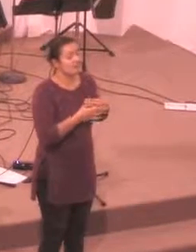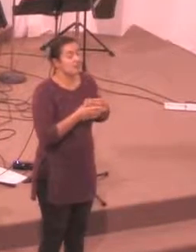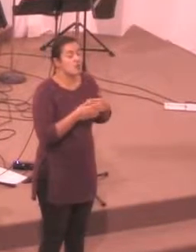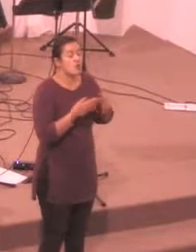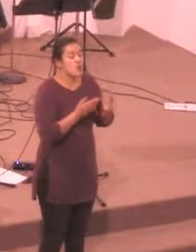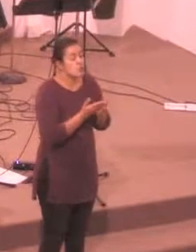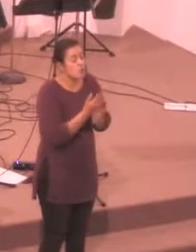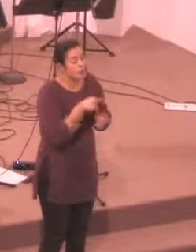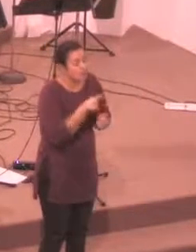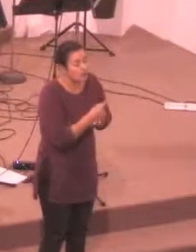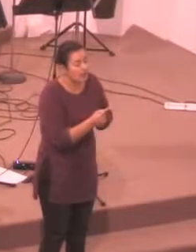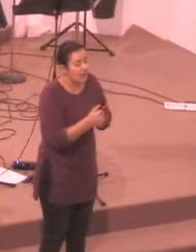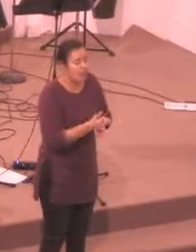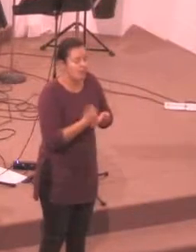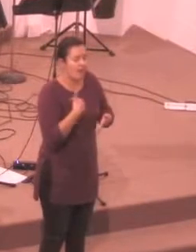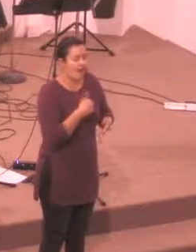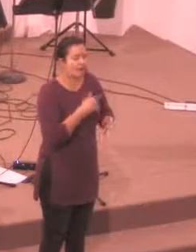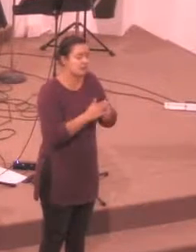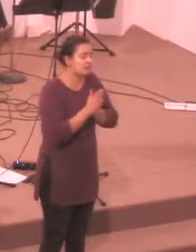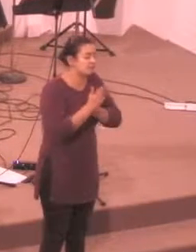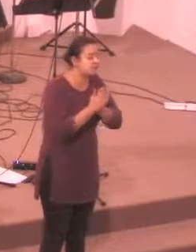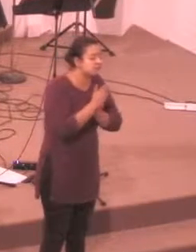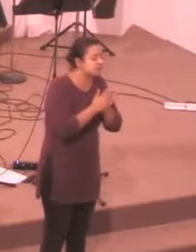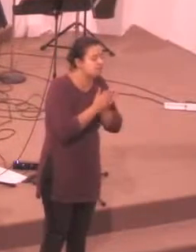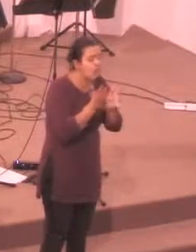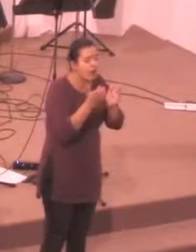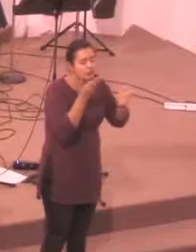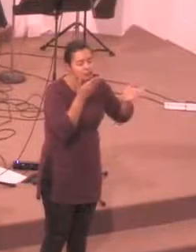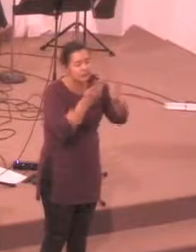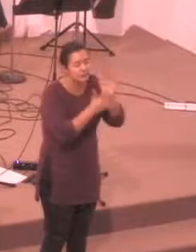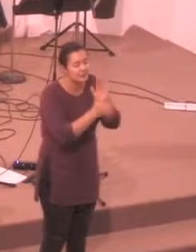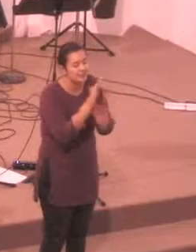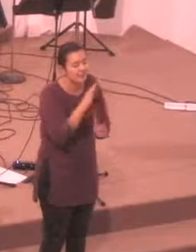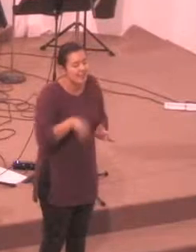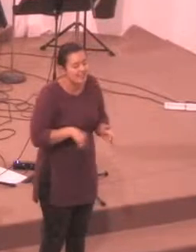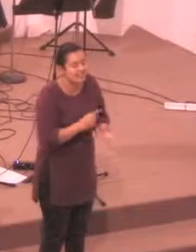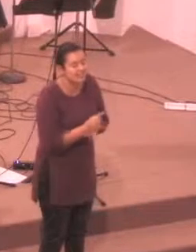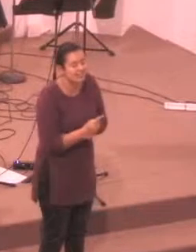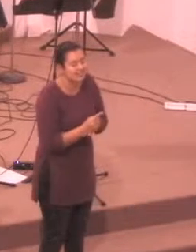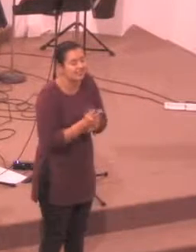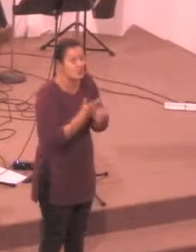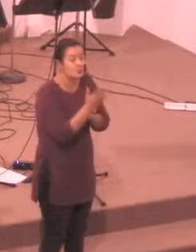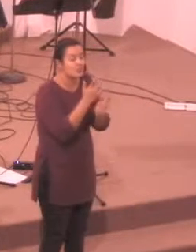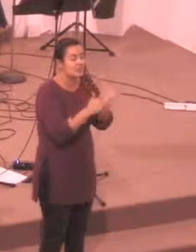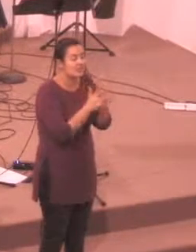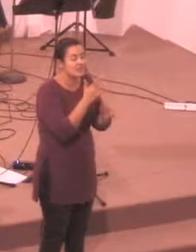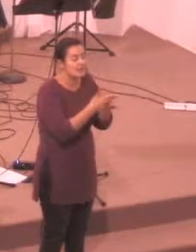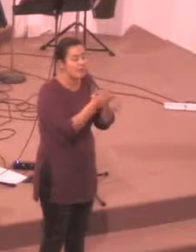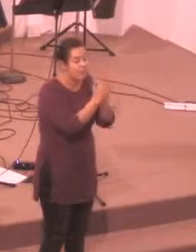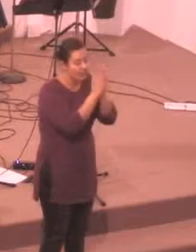week. I pray all this in Jesus' name. Amen. God bless you. I love you.